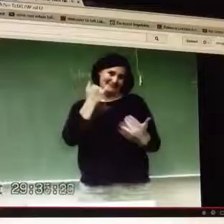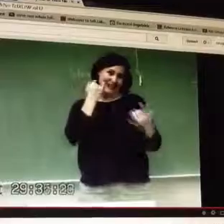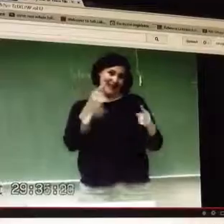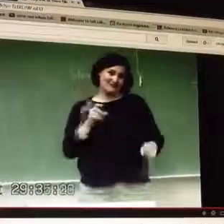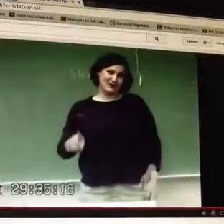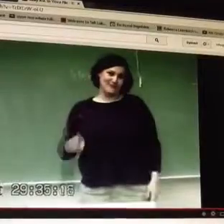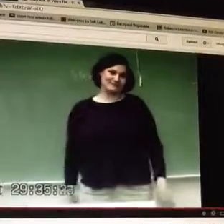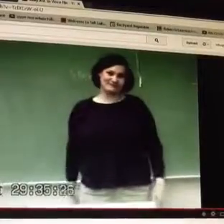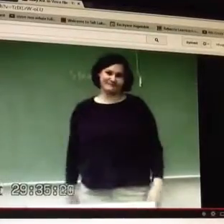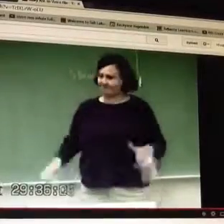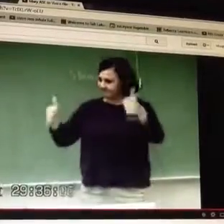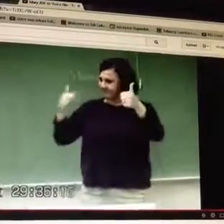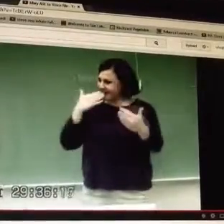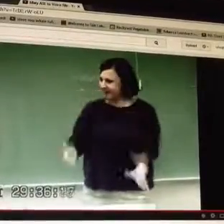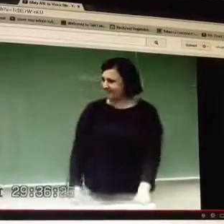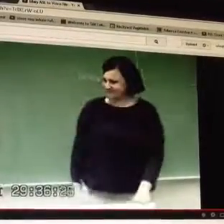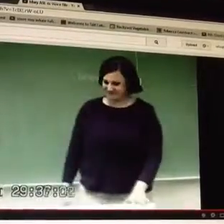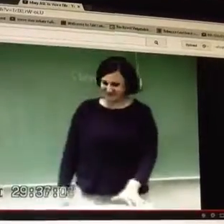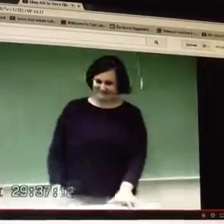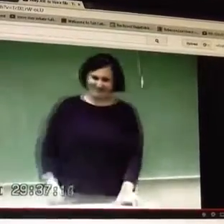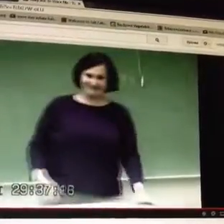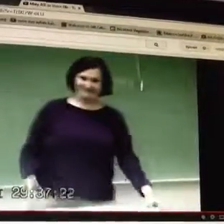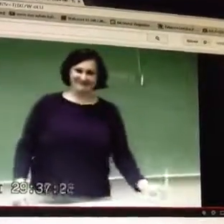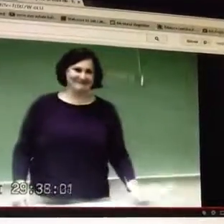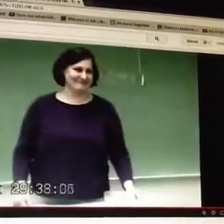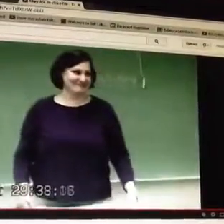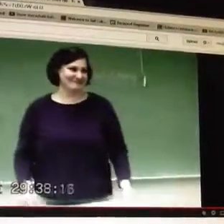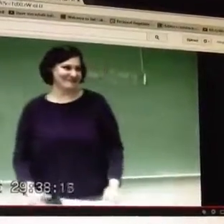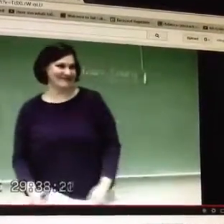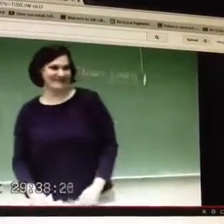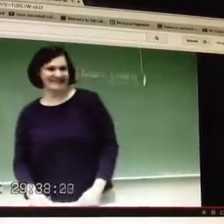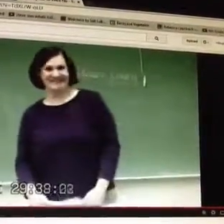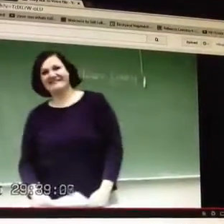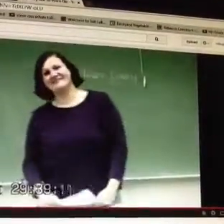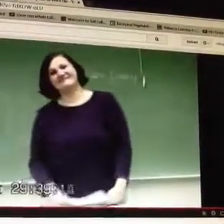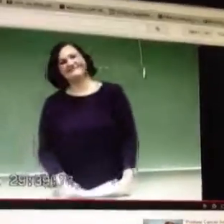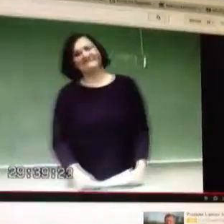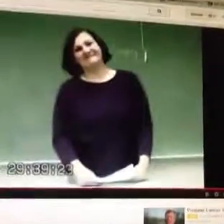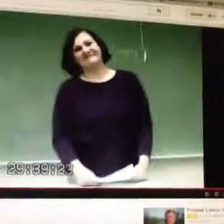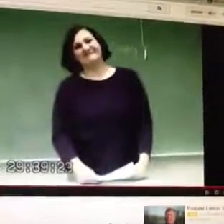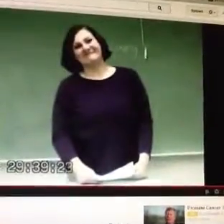and get your own copy of Outlook. It'll make your life a lot easier.